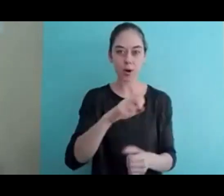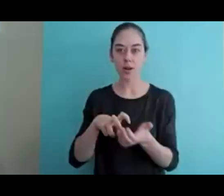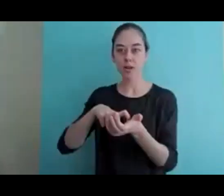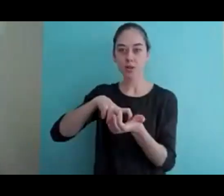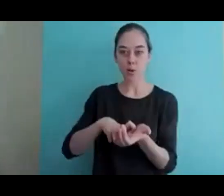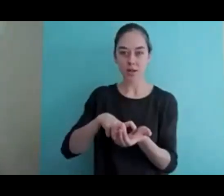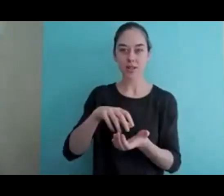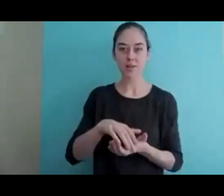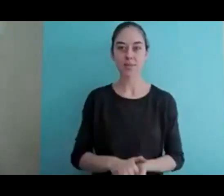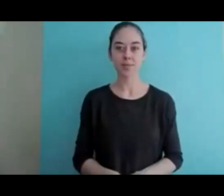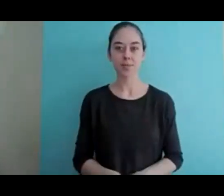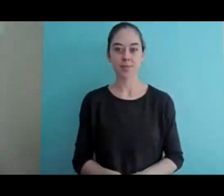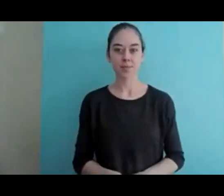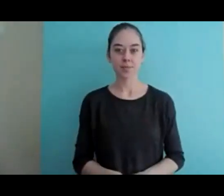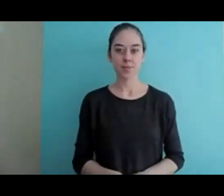1, 2, 3, 4 and squat.